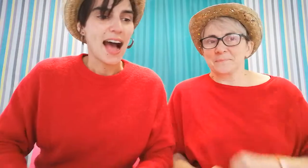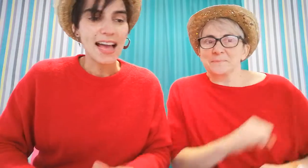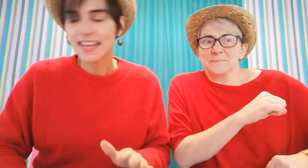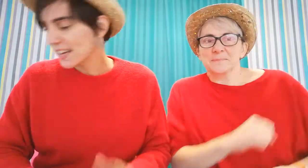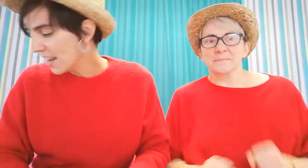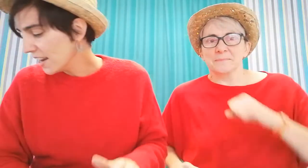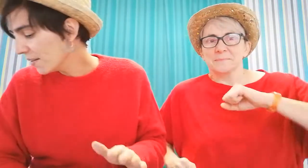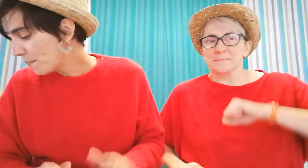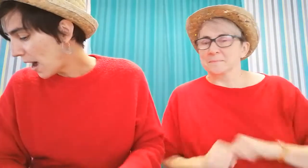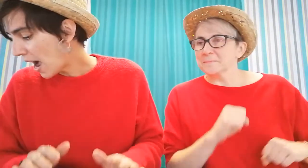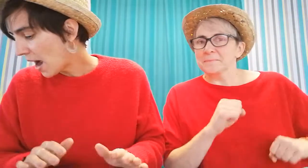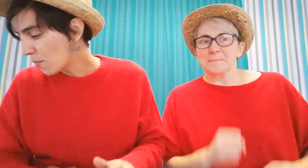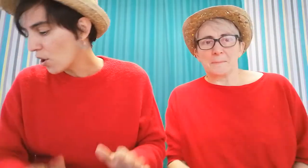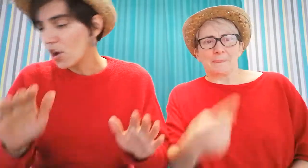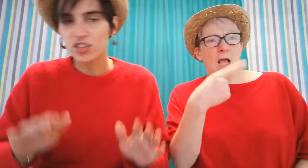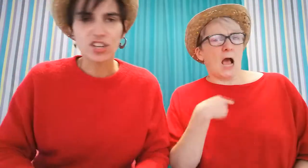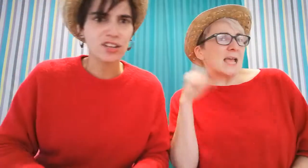I can hear a parrot.